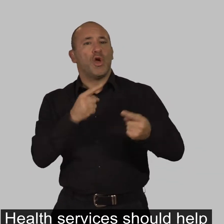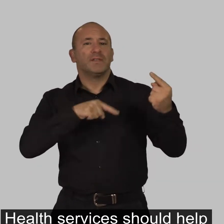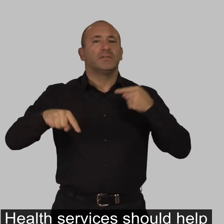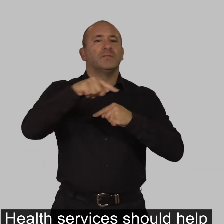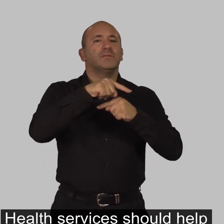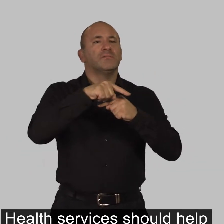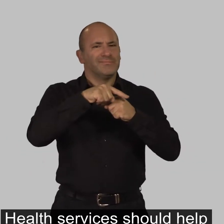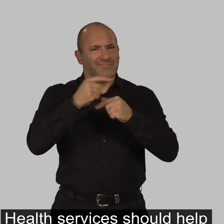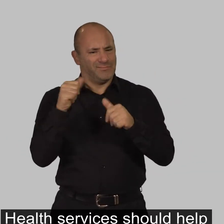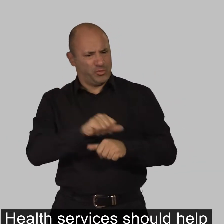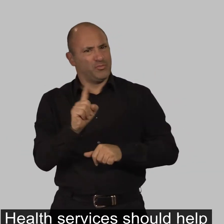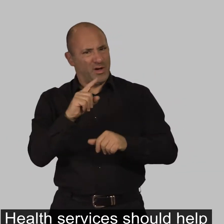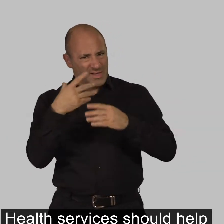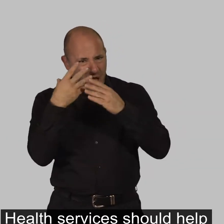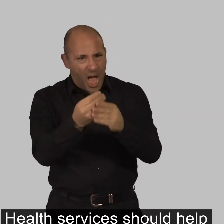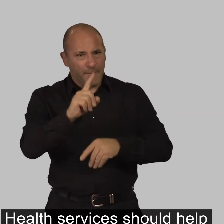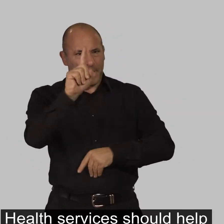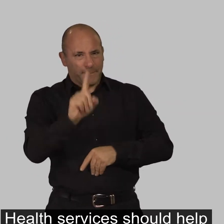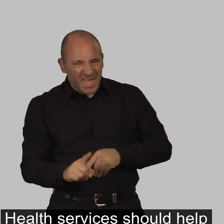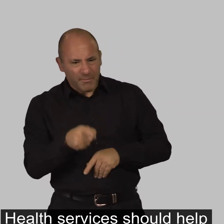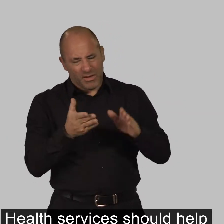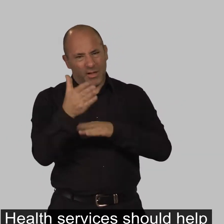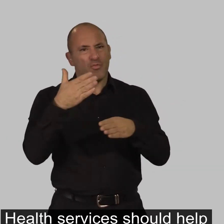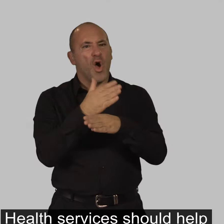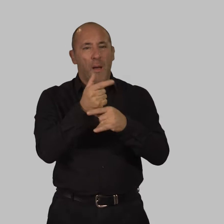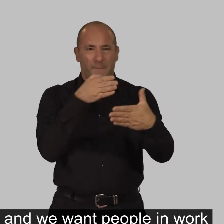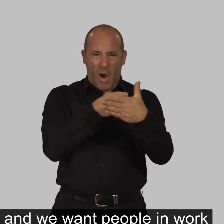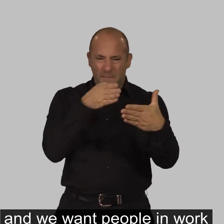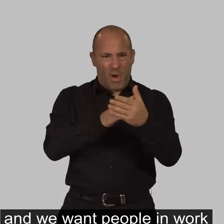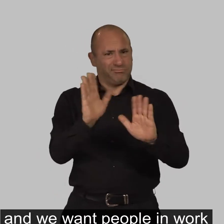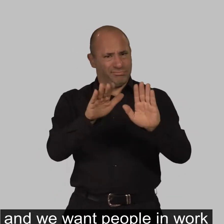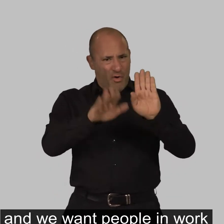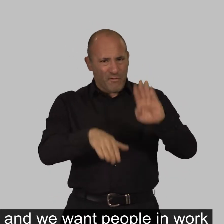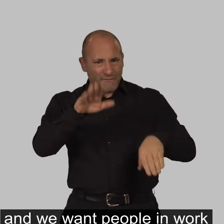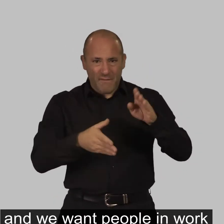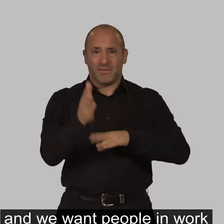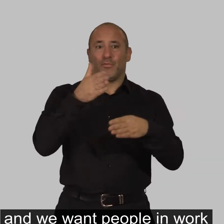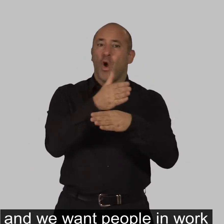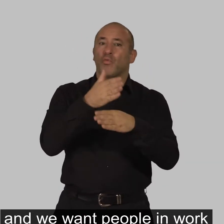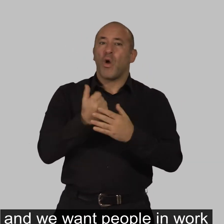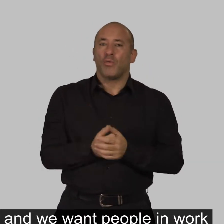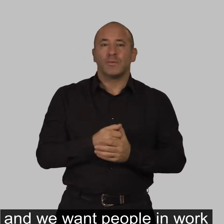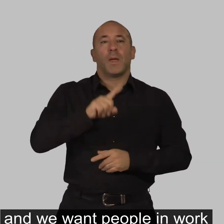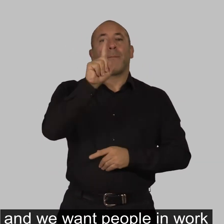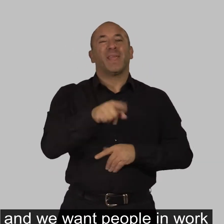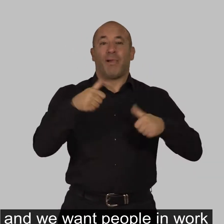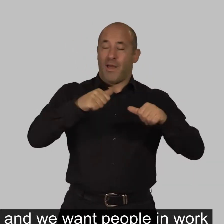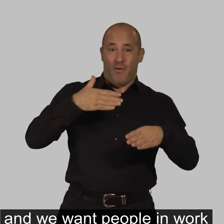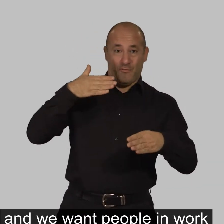Health services should help people overcome barriers to work, and we want people in work to be able to get the help they